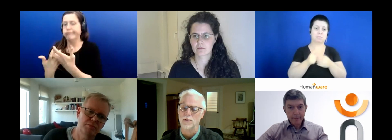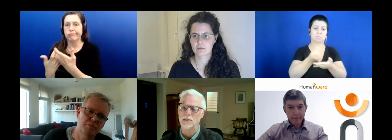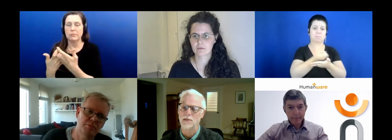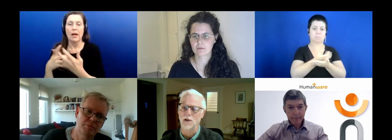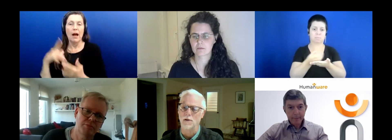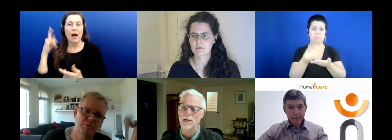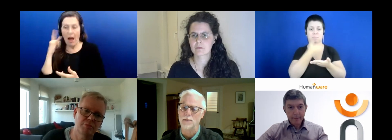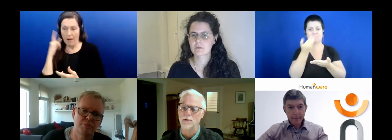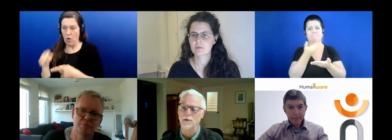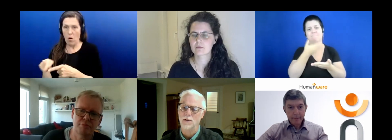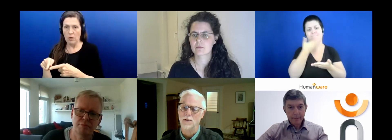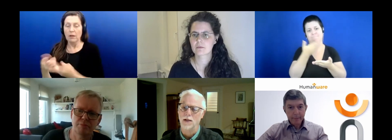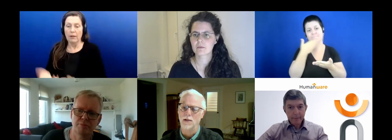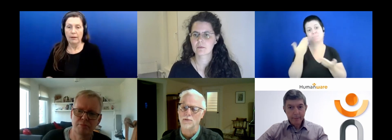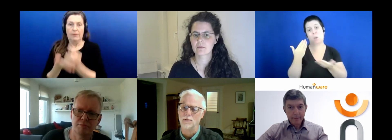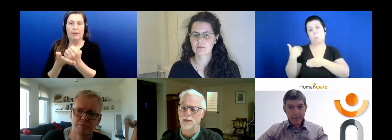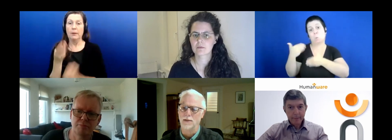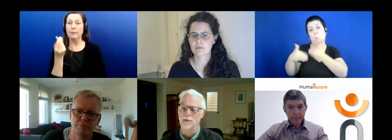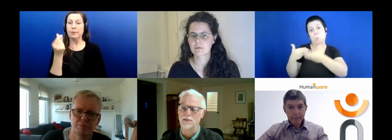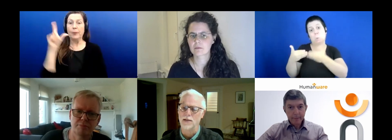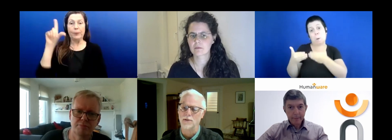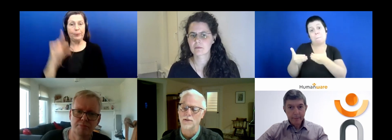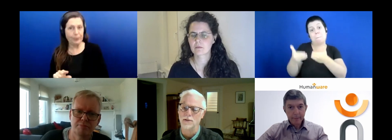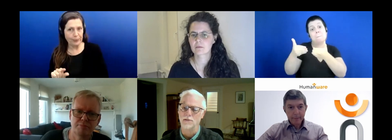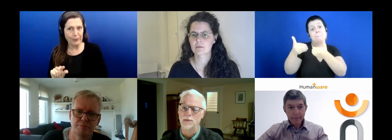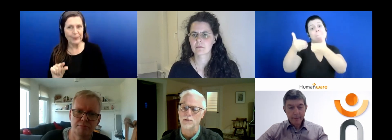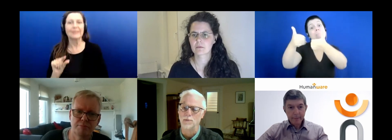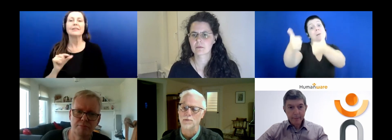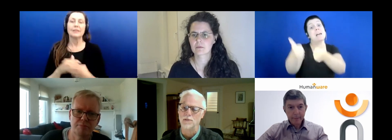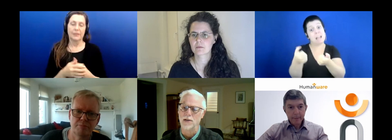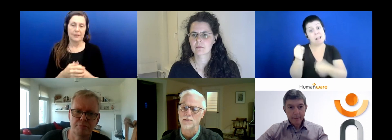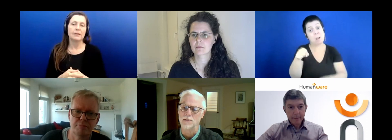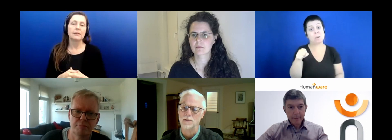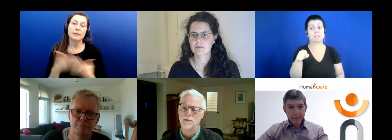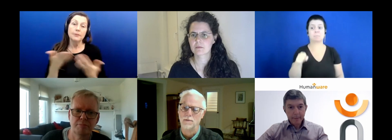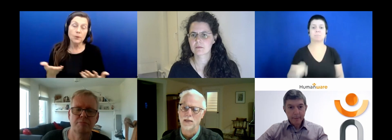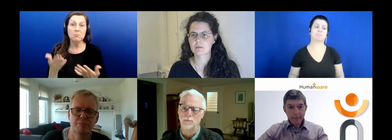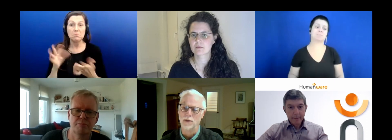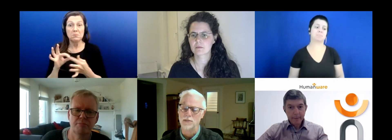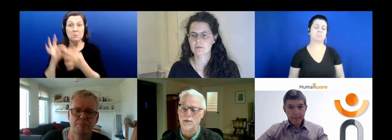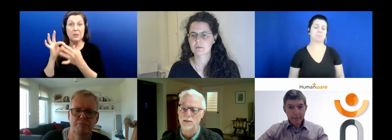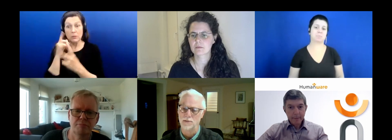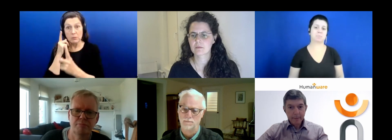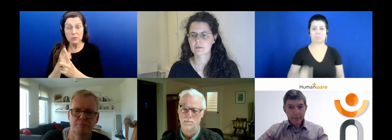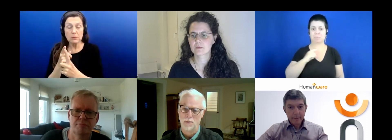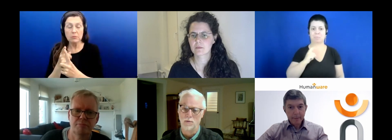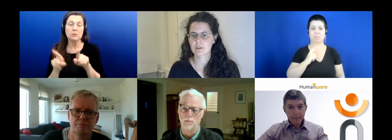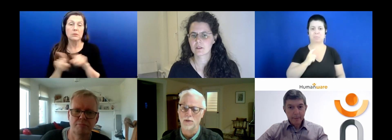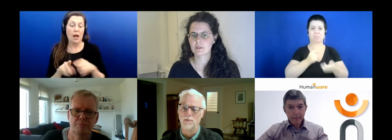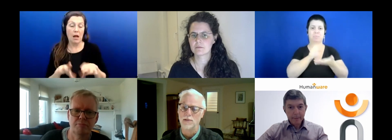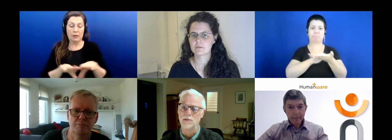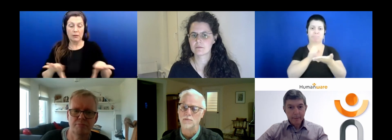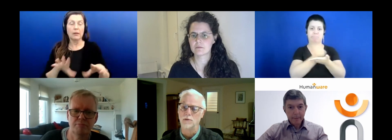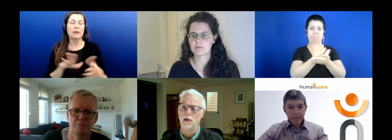better. So I think things are getting better. Like as said, special purpose devices like Braille displays or